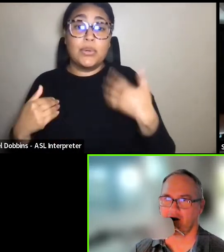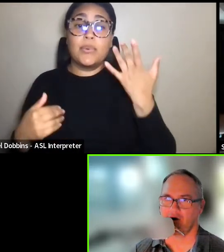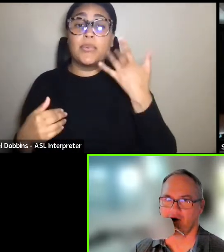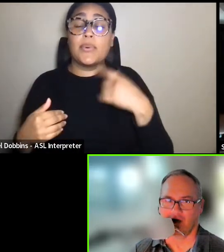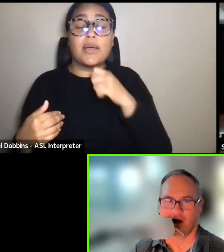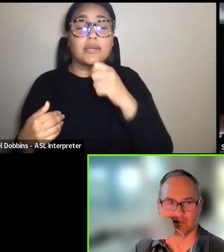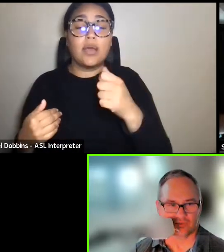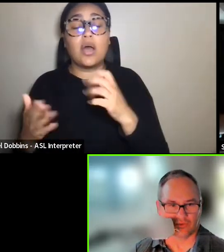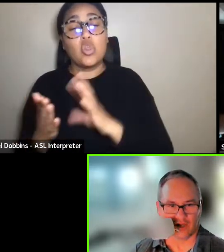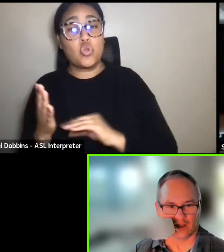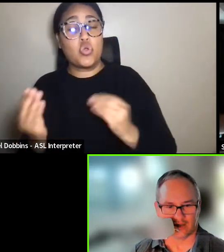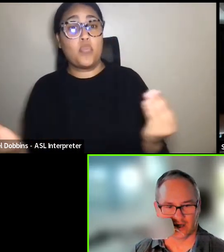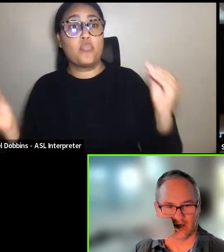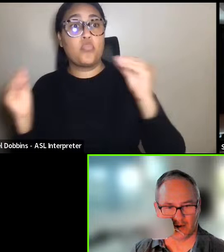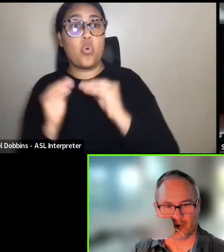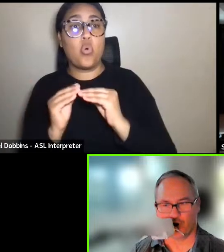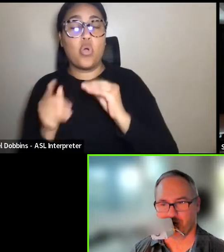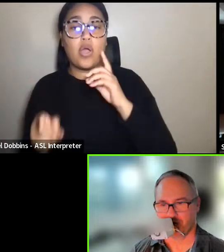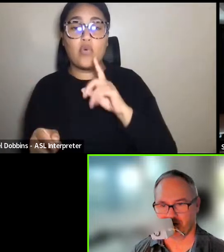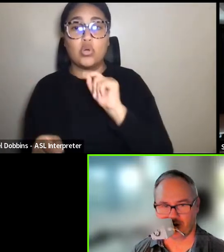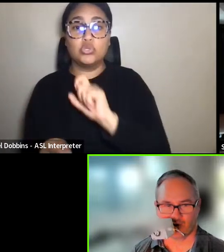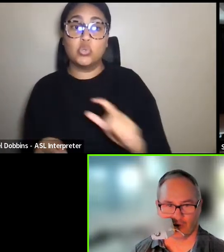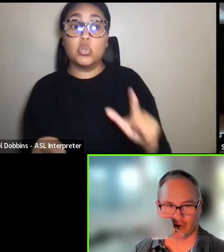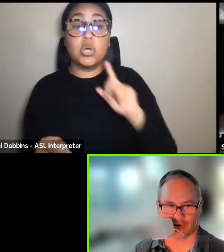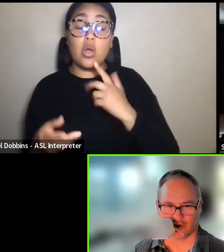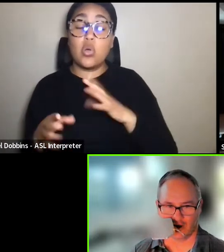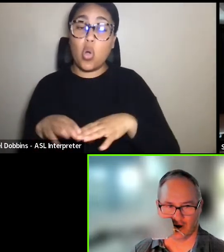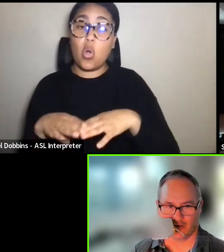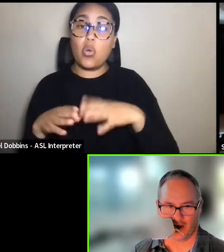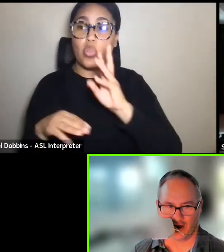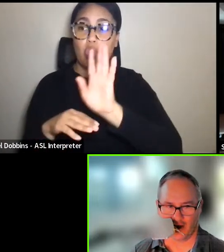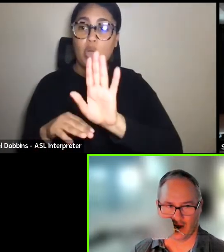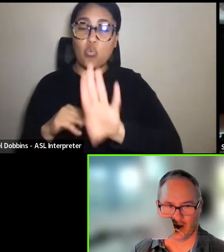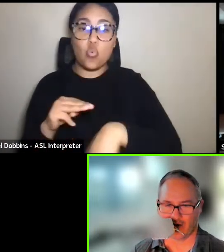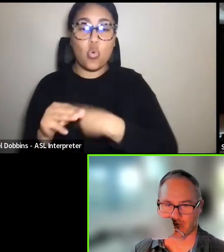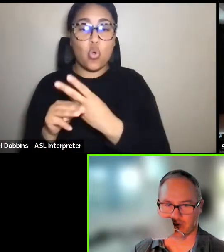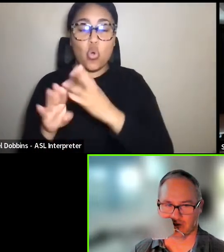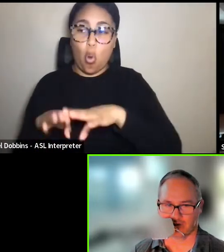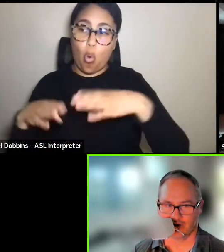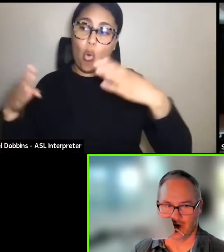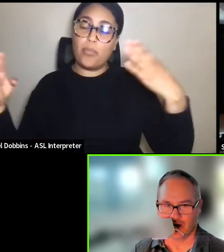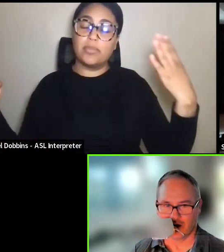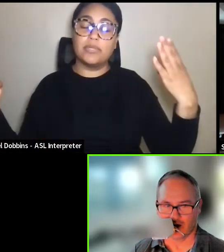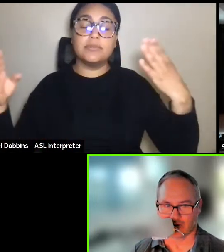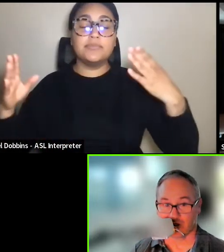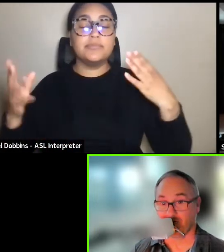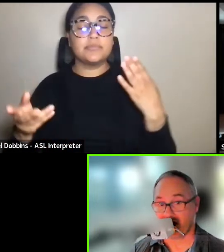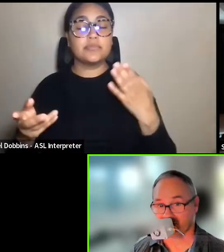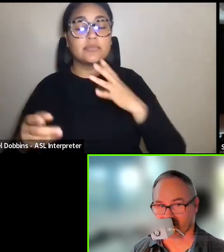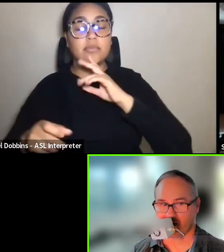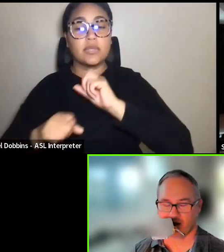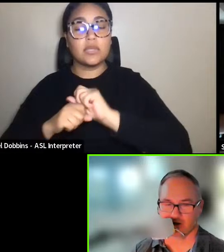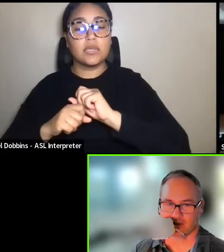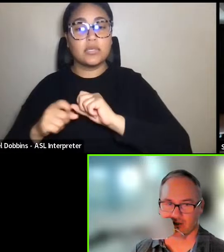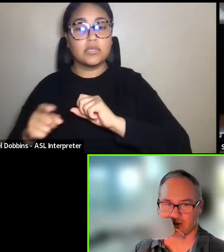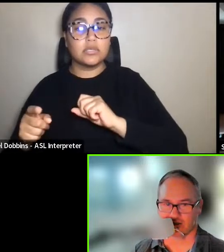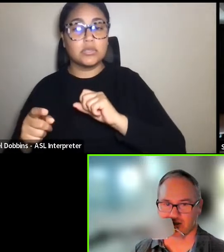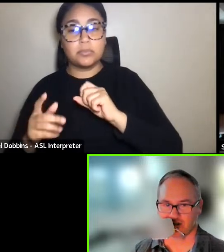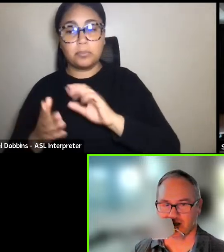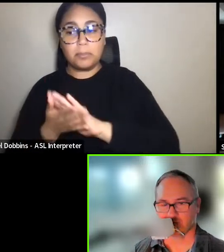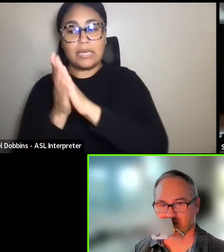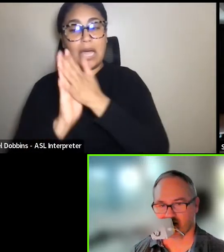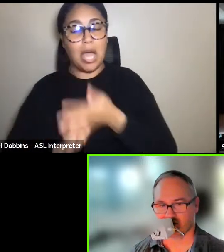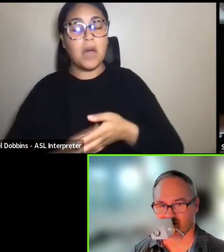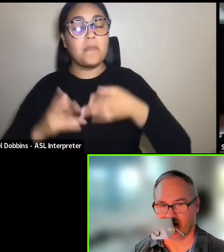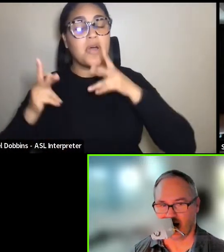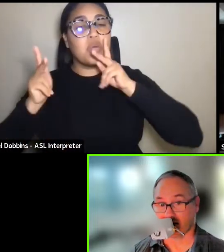about how a tool like this can help open up their world, and allow them to, self-actualize and to